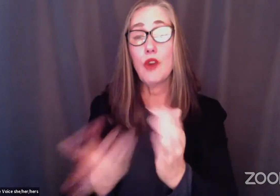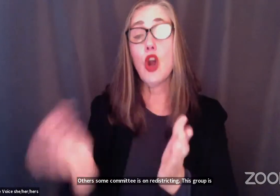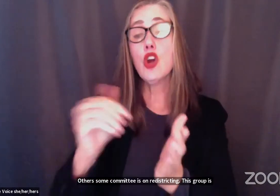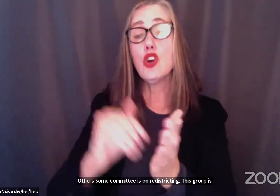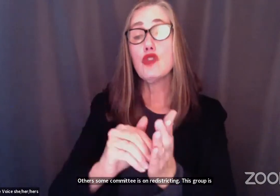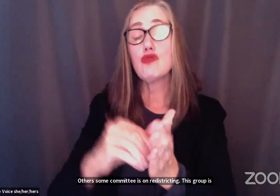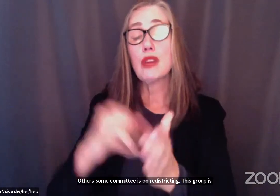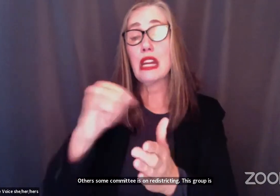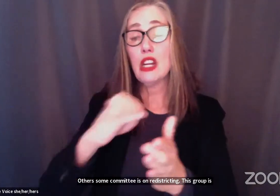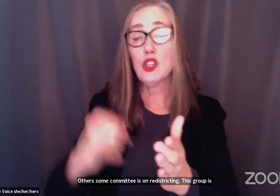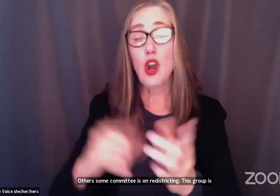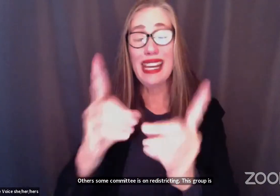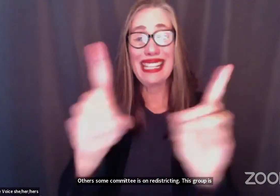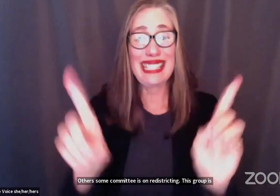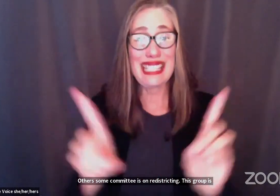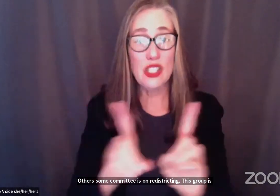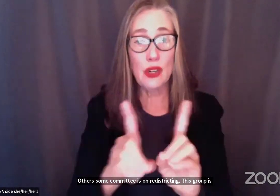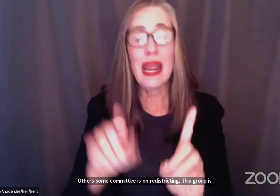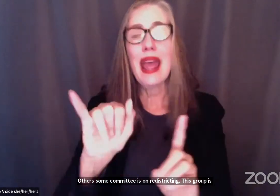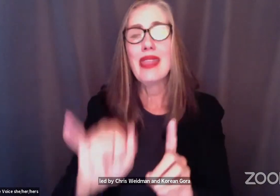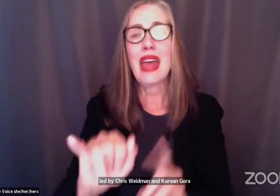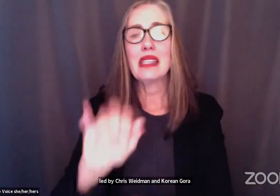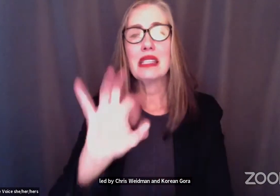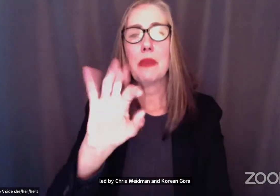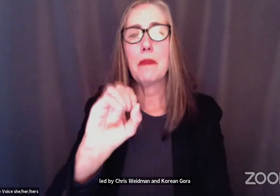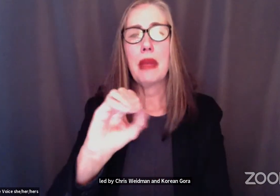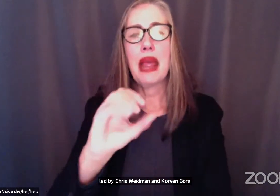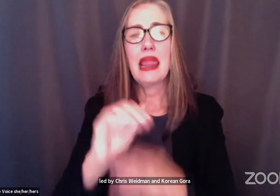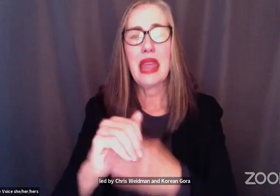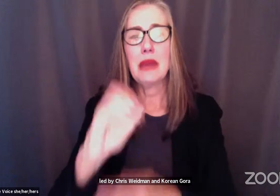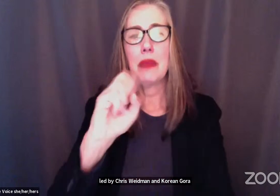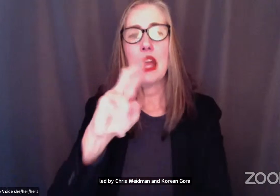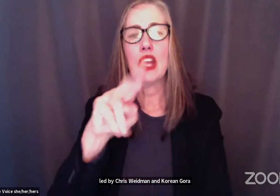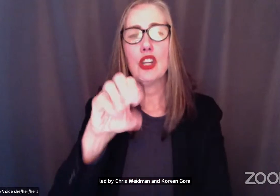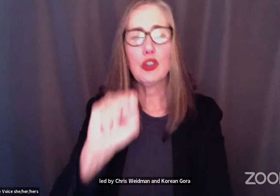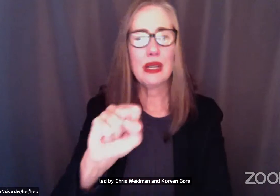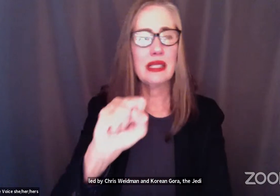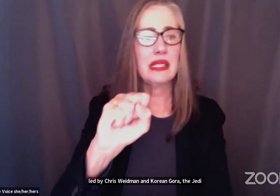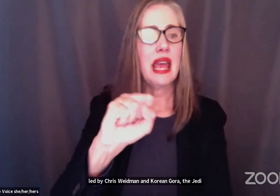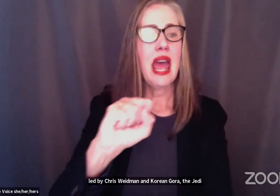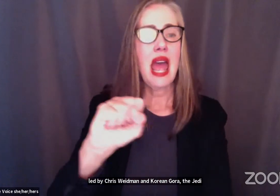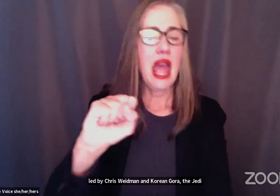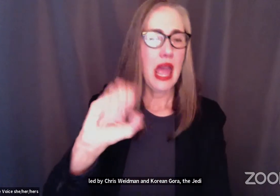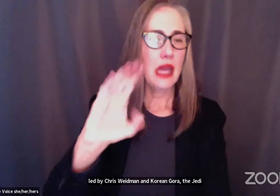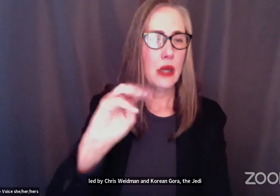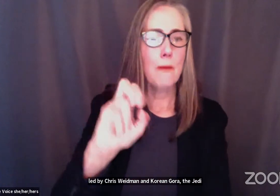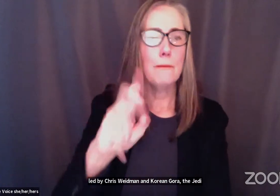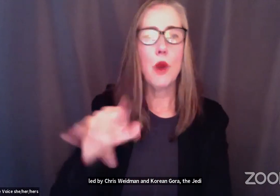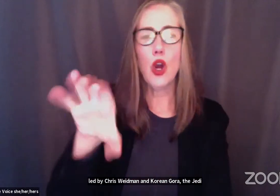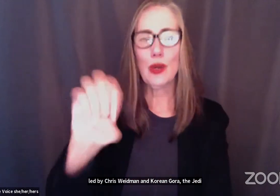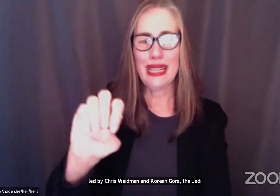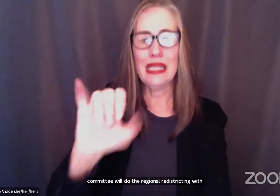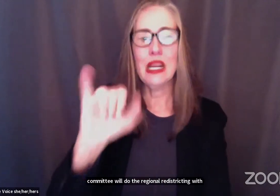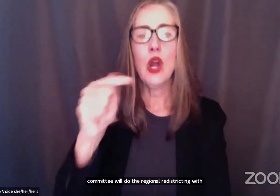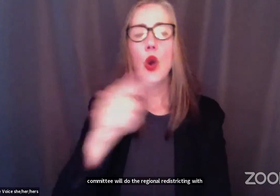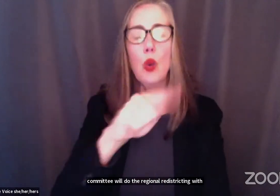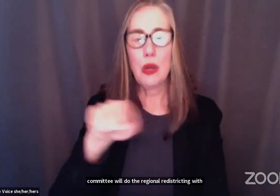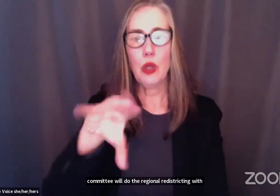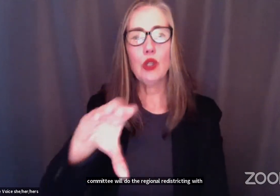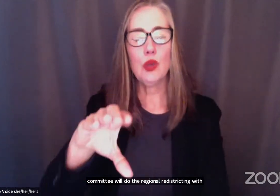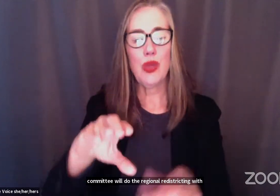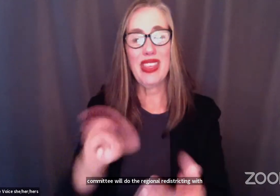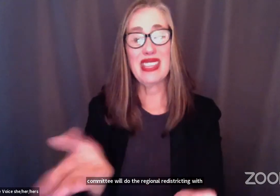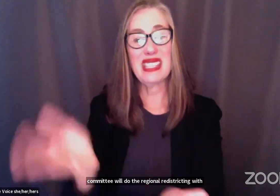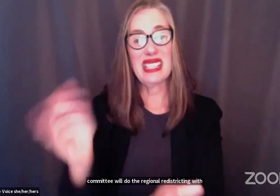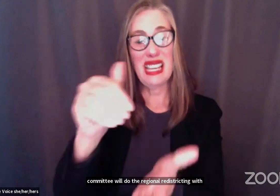by Chris Wagaman and Kareem Gongora. The JEDI committee will do the regional redistricting with the updated